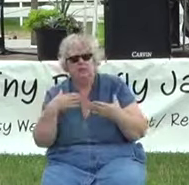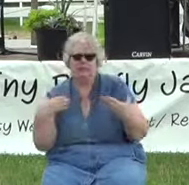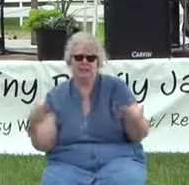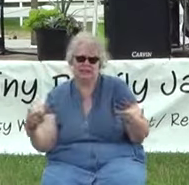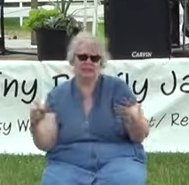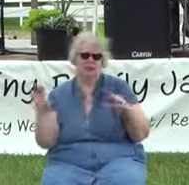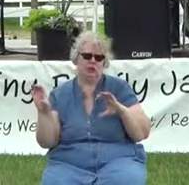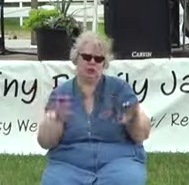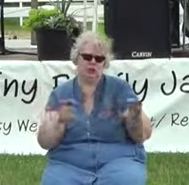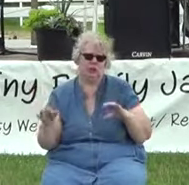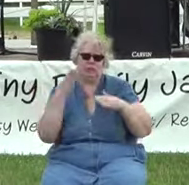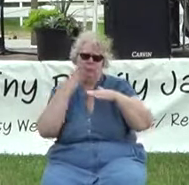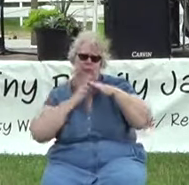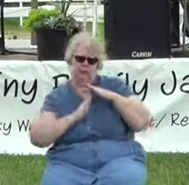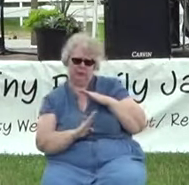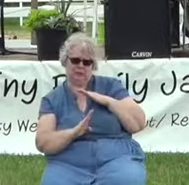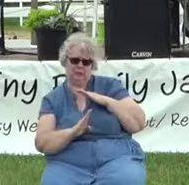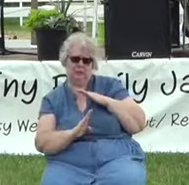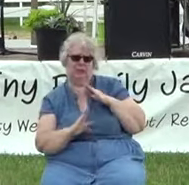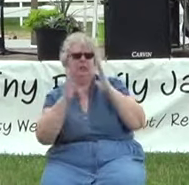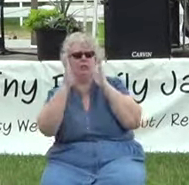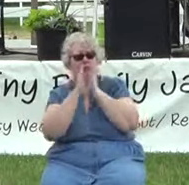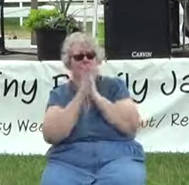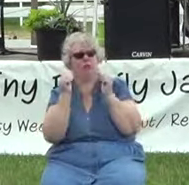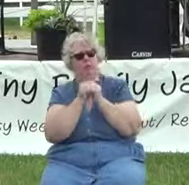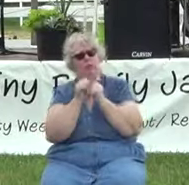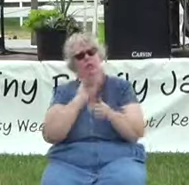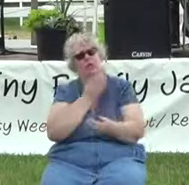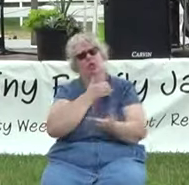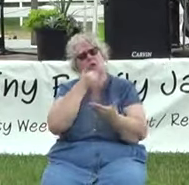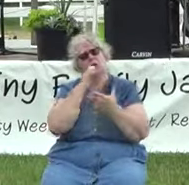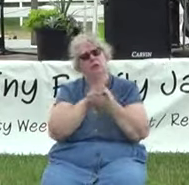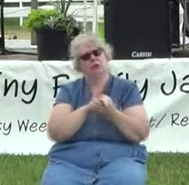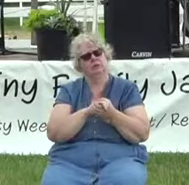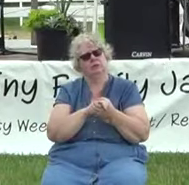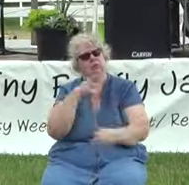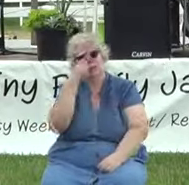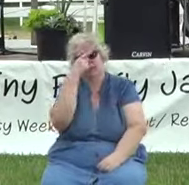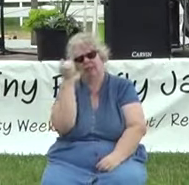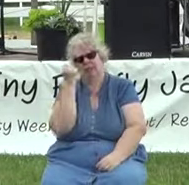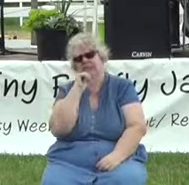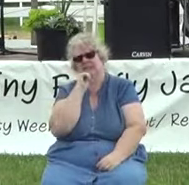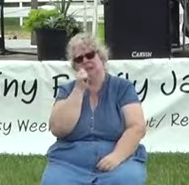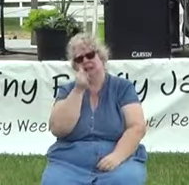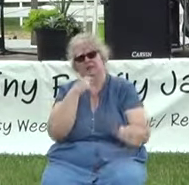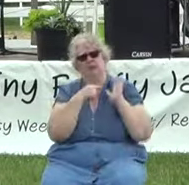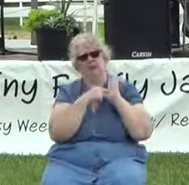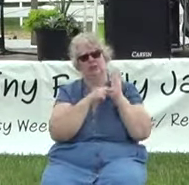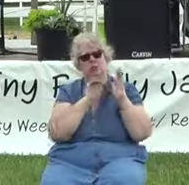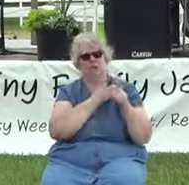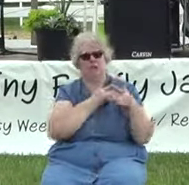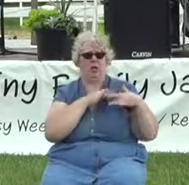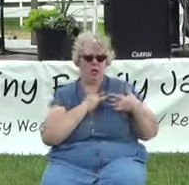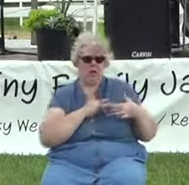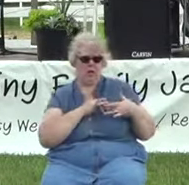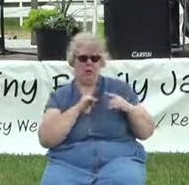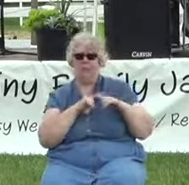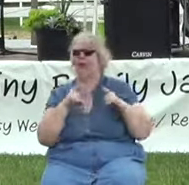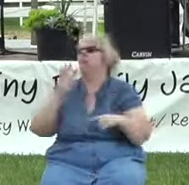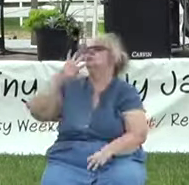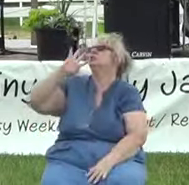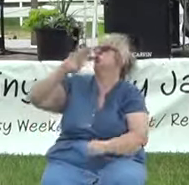humble and grab our wives' hands and pray with them. Because it's not only showing our heart, we're talking to